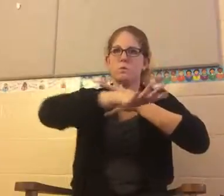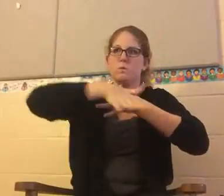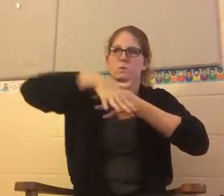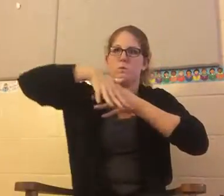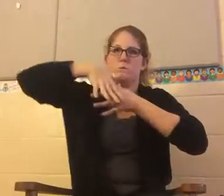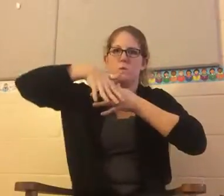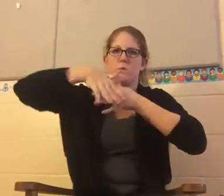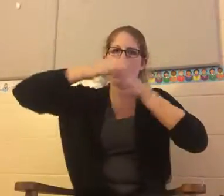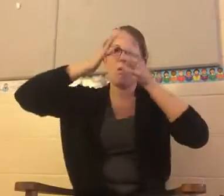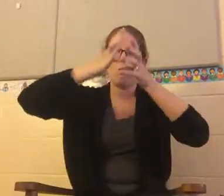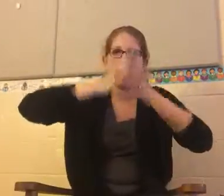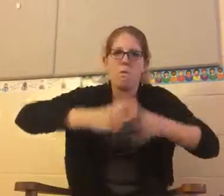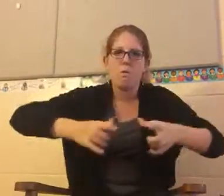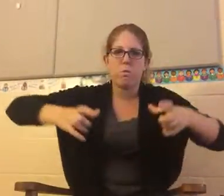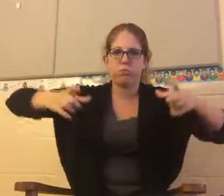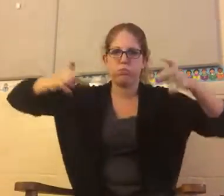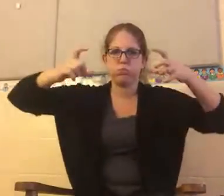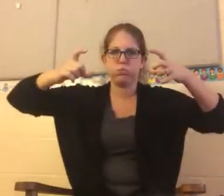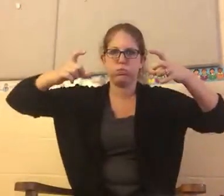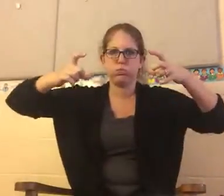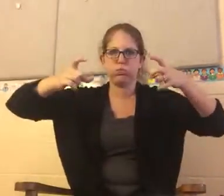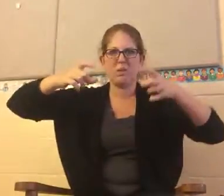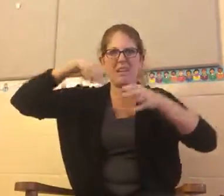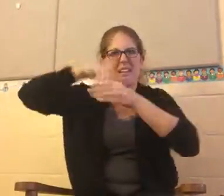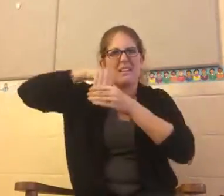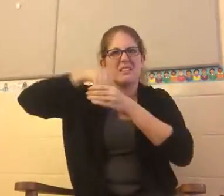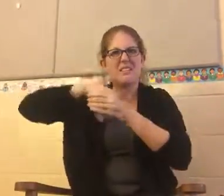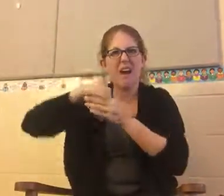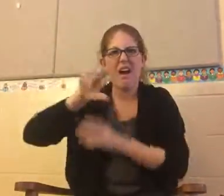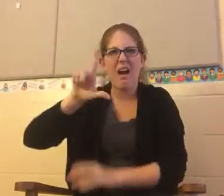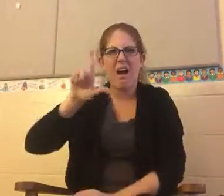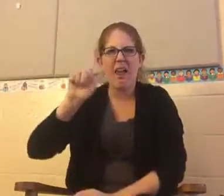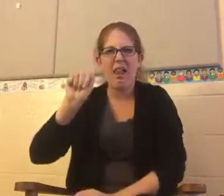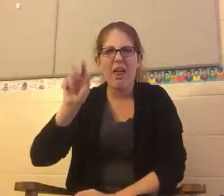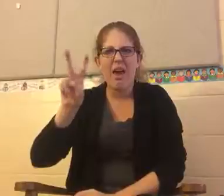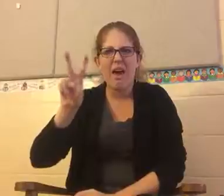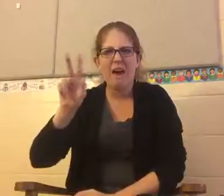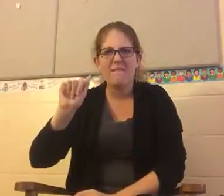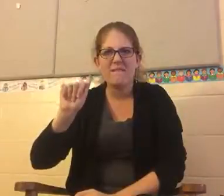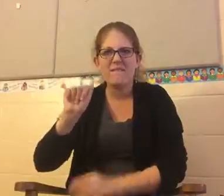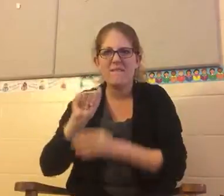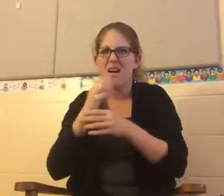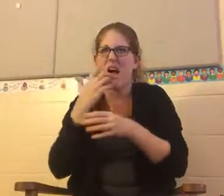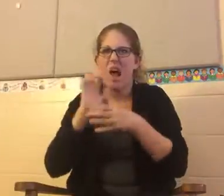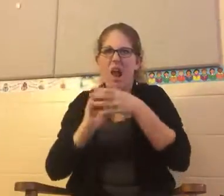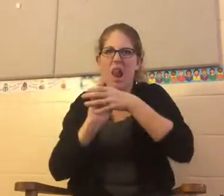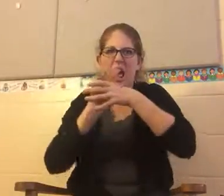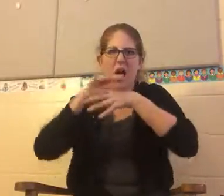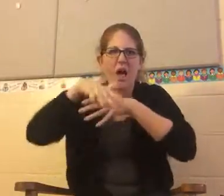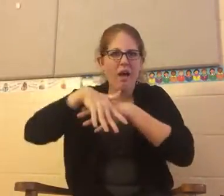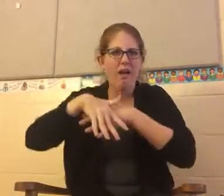These areas no longer have lava in them, but the holes left behind reflect sunlight differently.